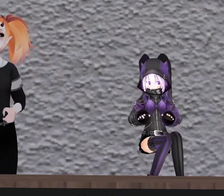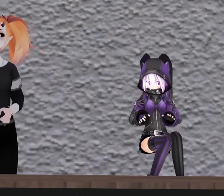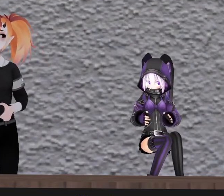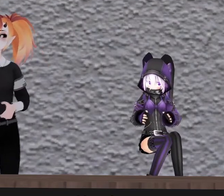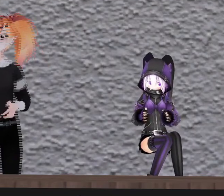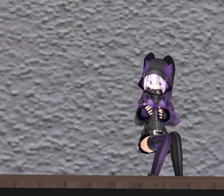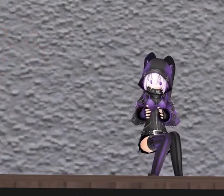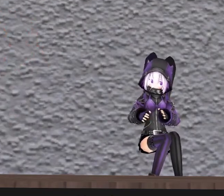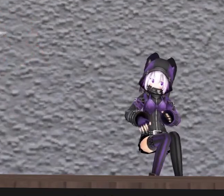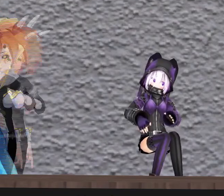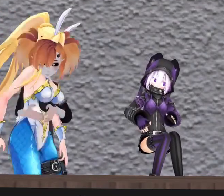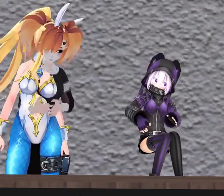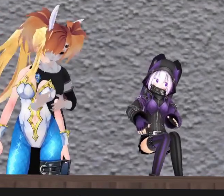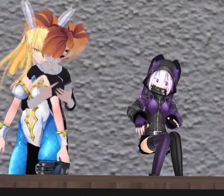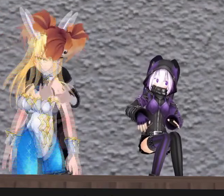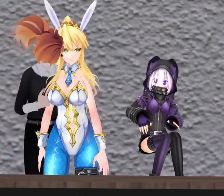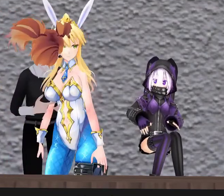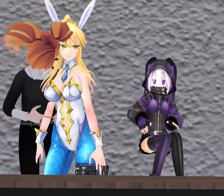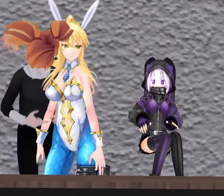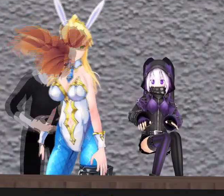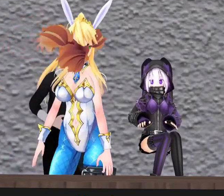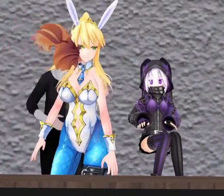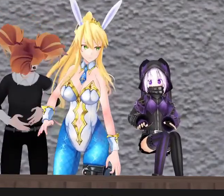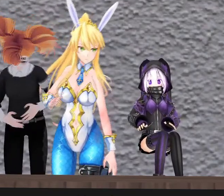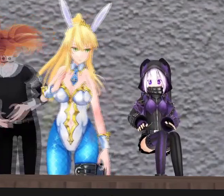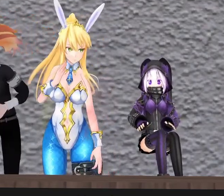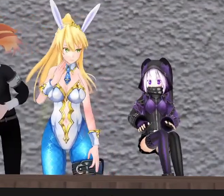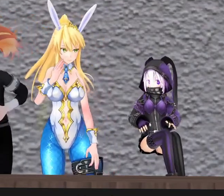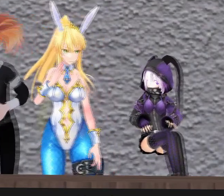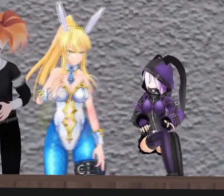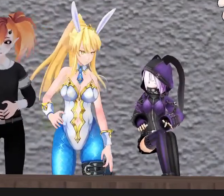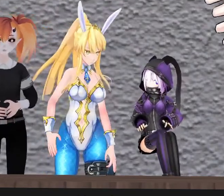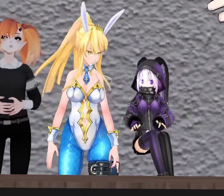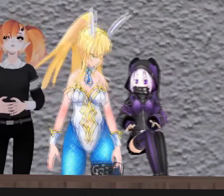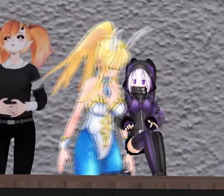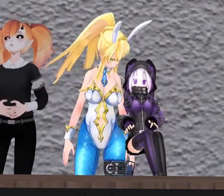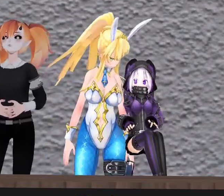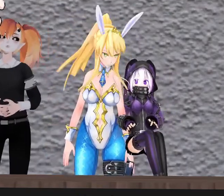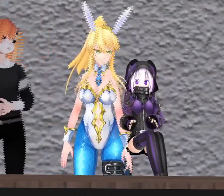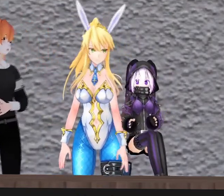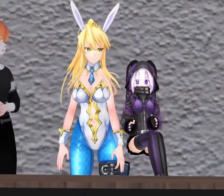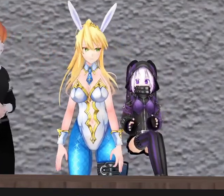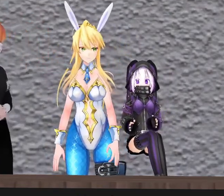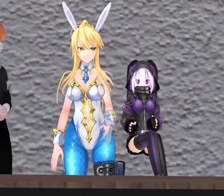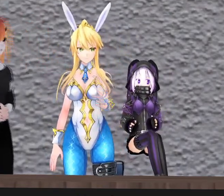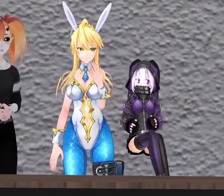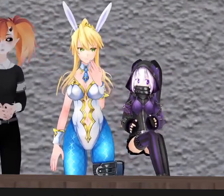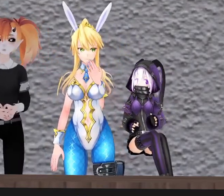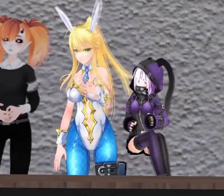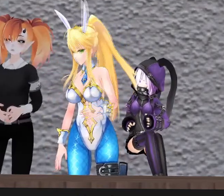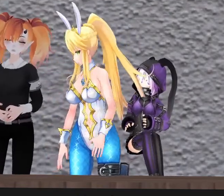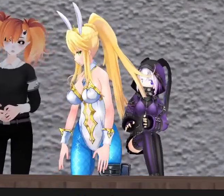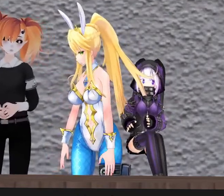Yep. All right, make sure you get a little bit in so everyone can see you. Yuki, can you go a little bit